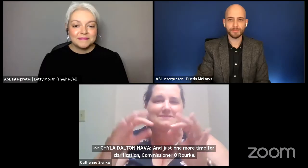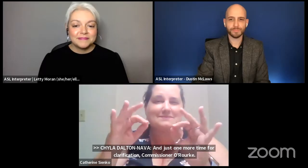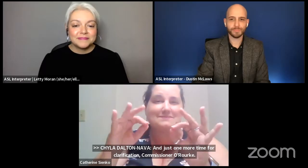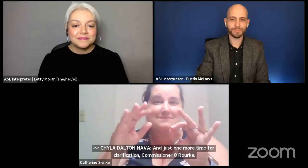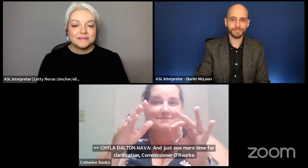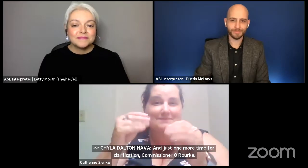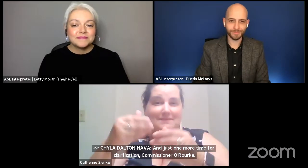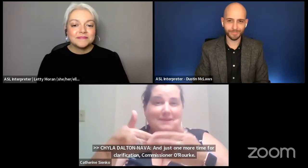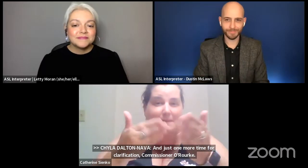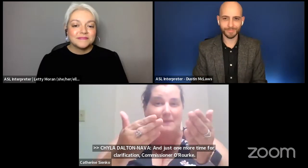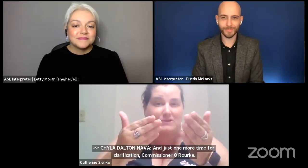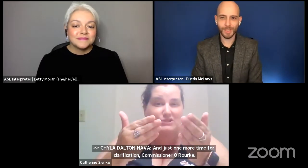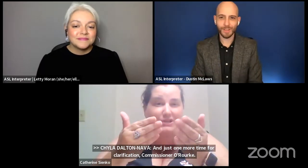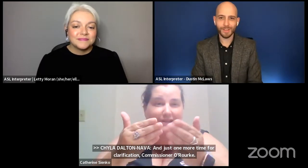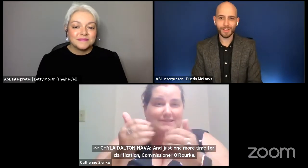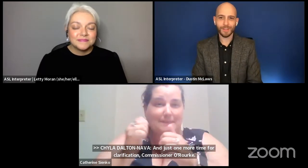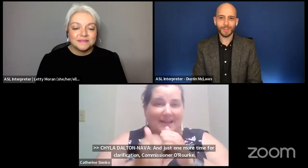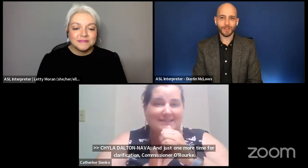Aye.